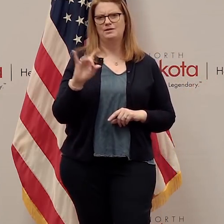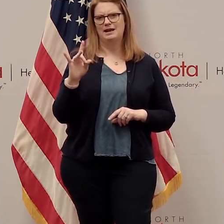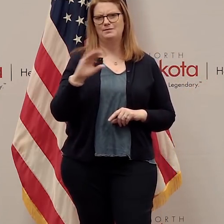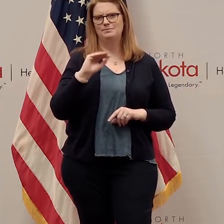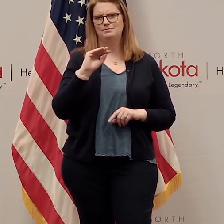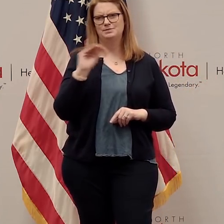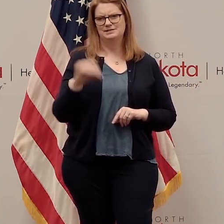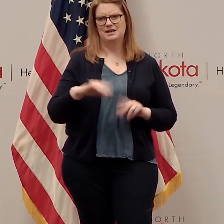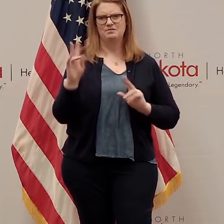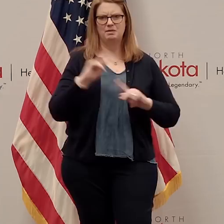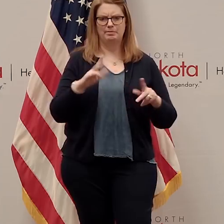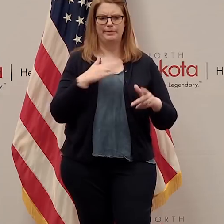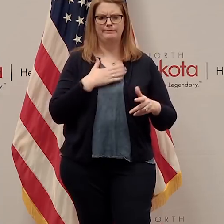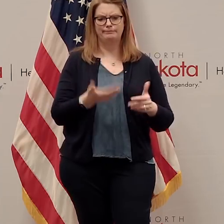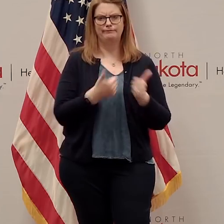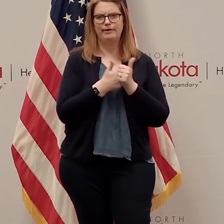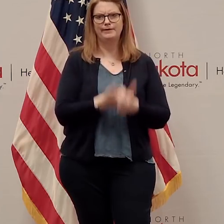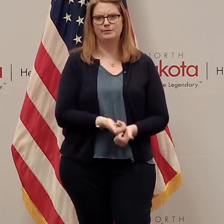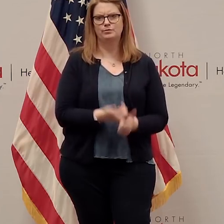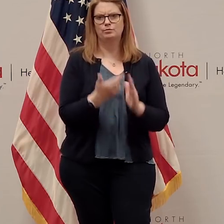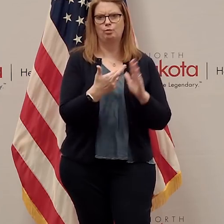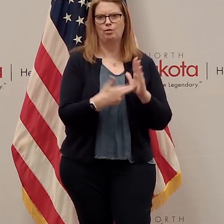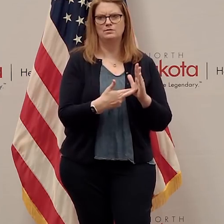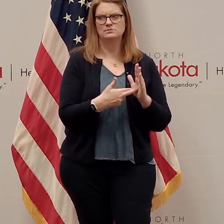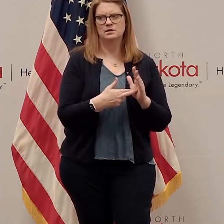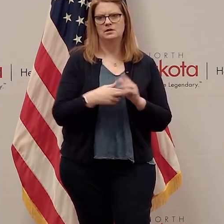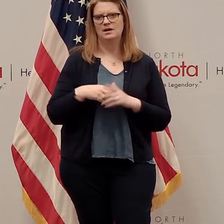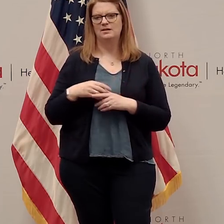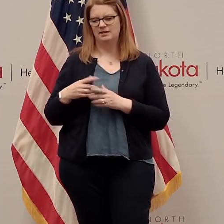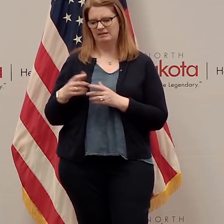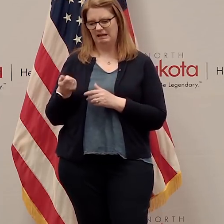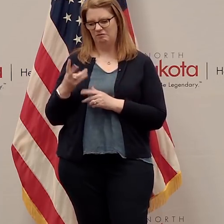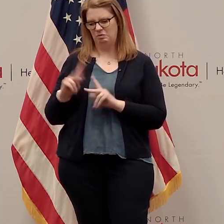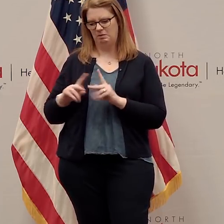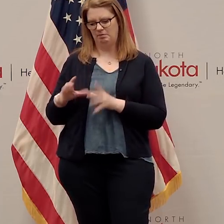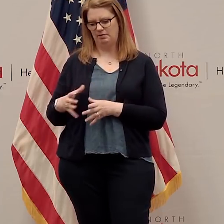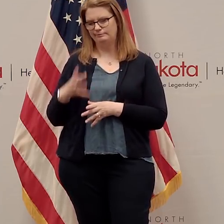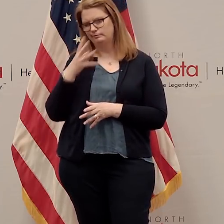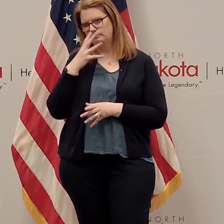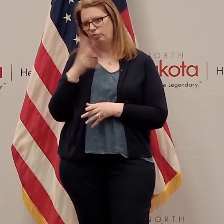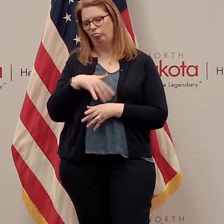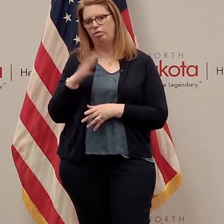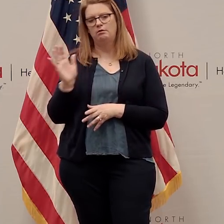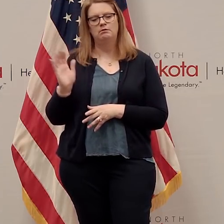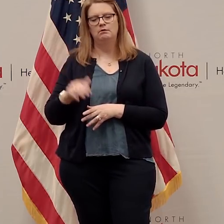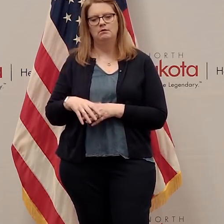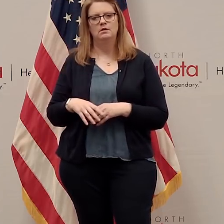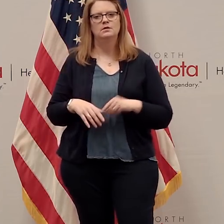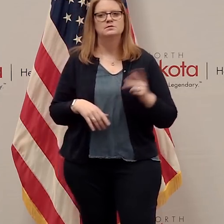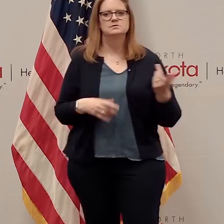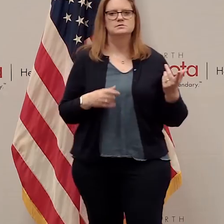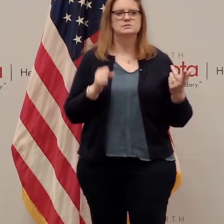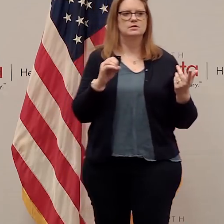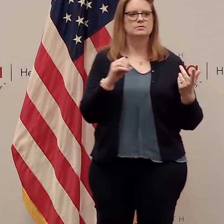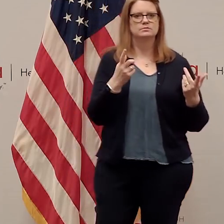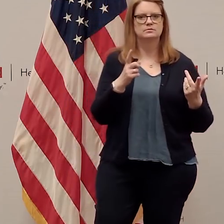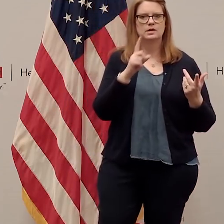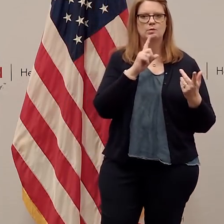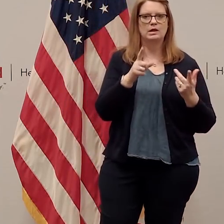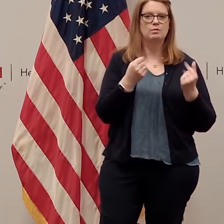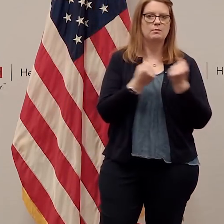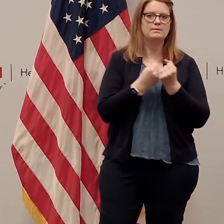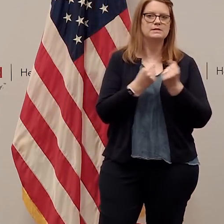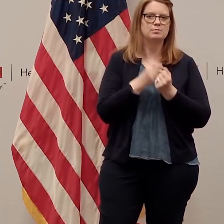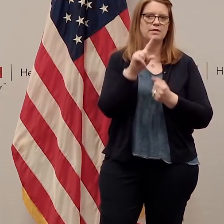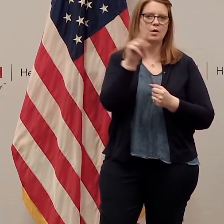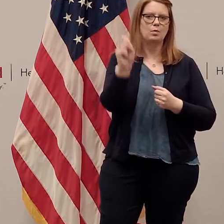complying and very few not. So I know that we want to get the precise answers to the questions that you're all asking here today. We want to be supportive